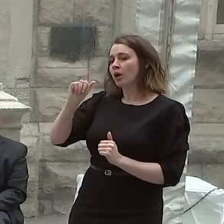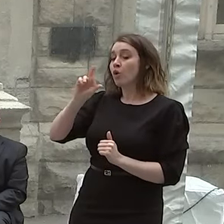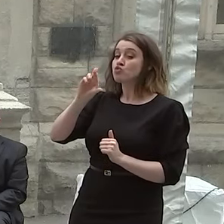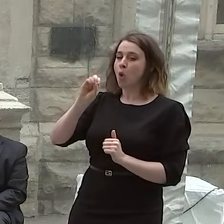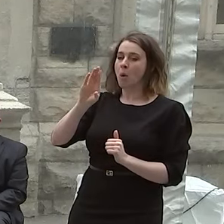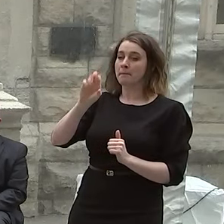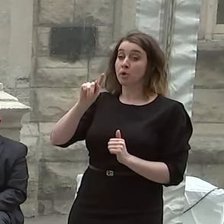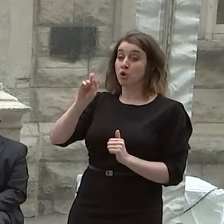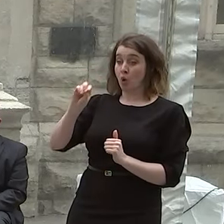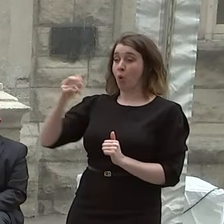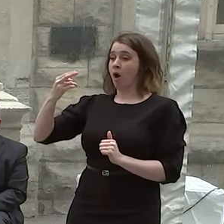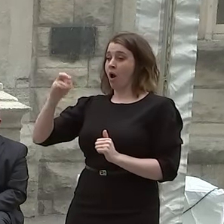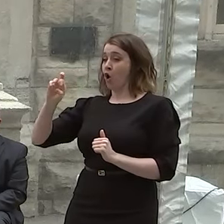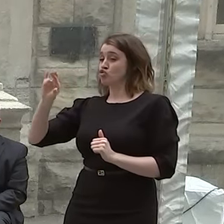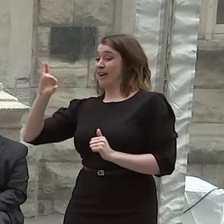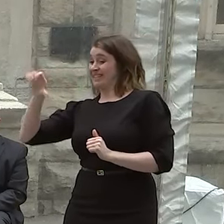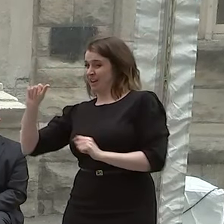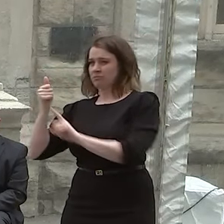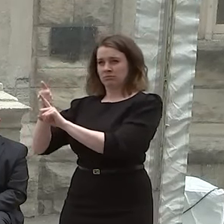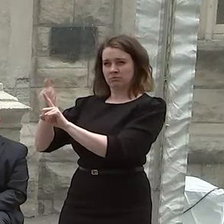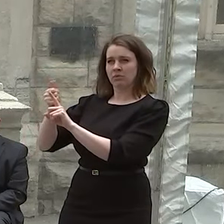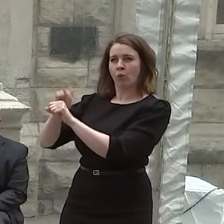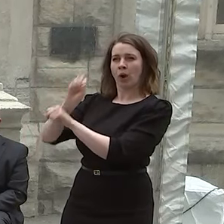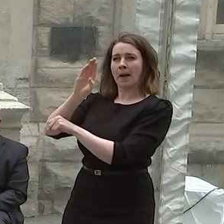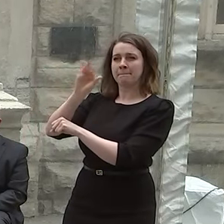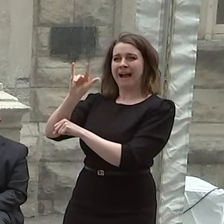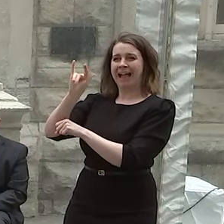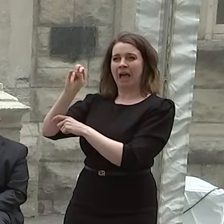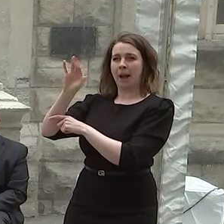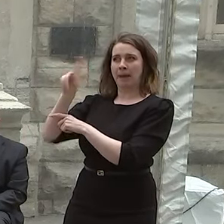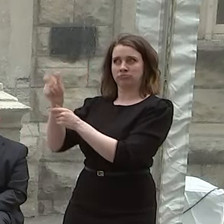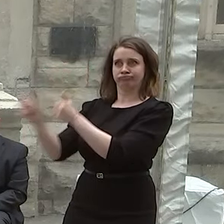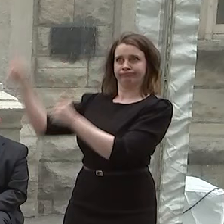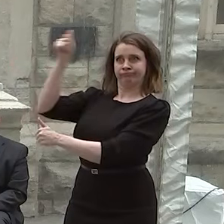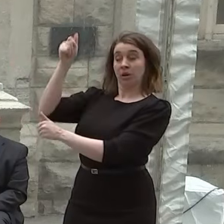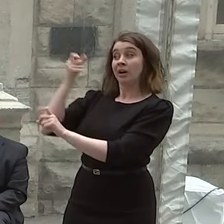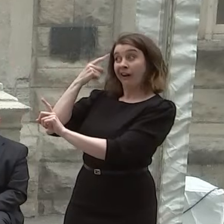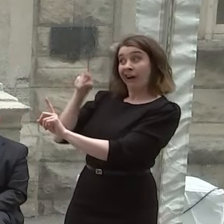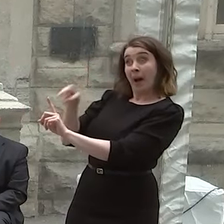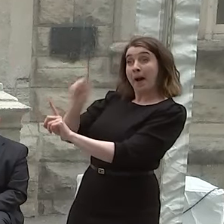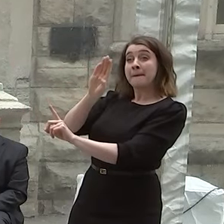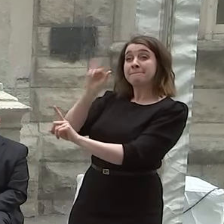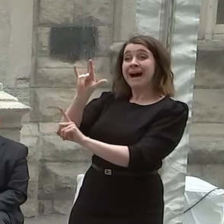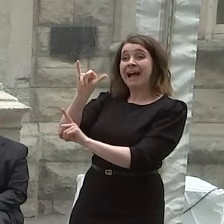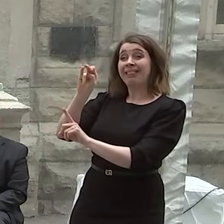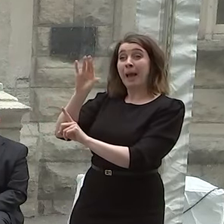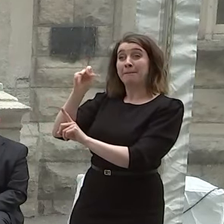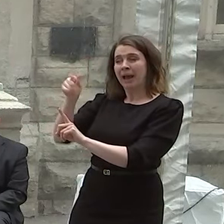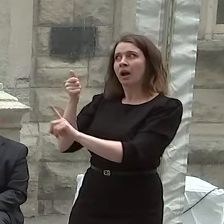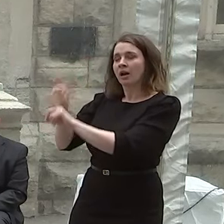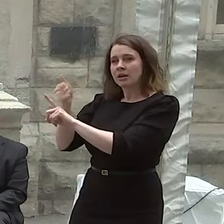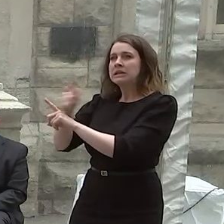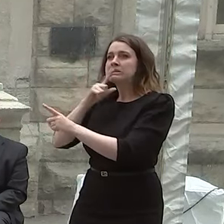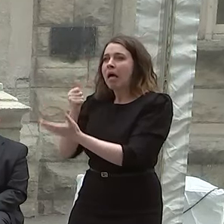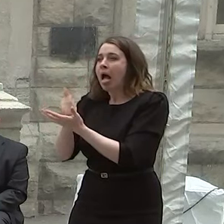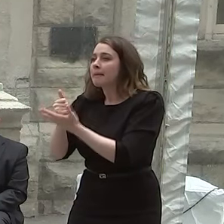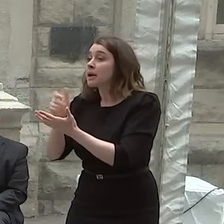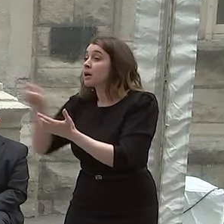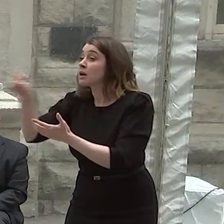about that issue, because Byline Bank is one of the banks that is processing the loans through a Small Business